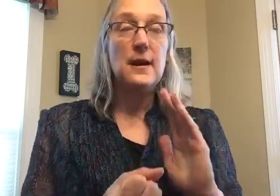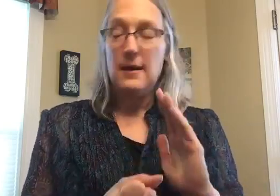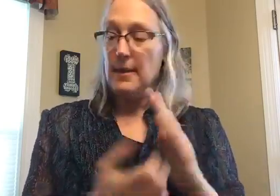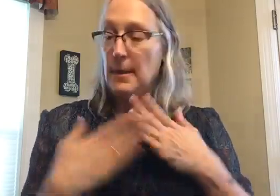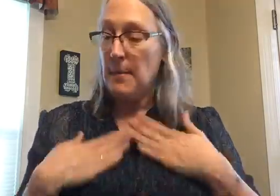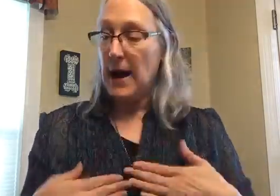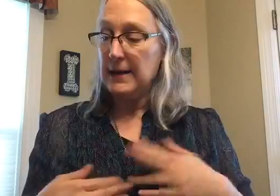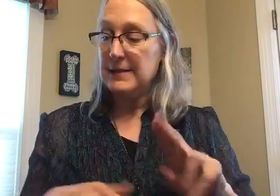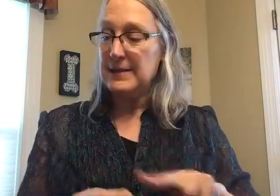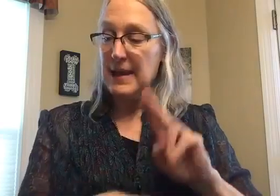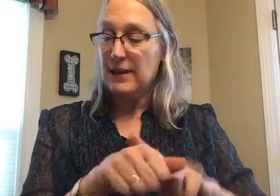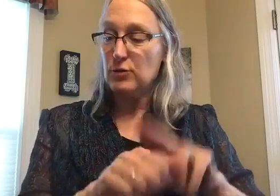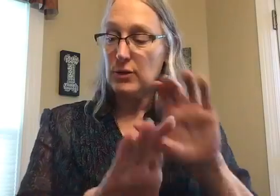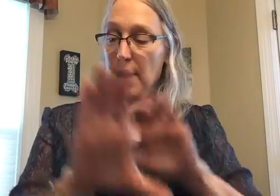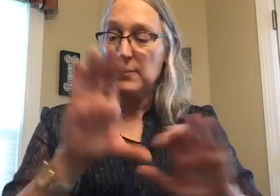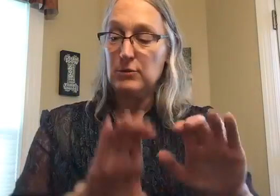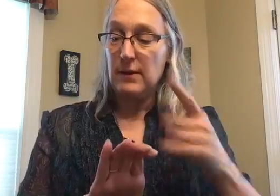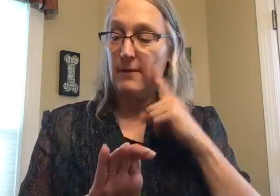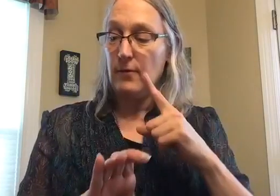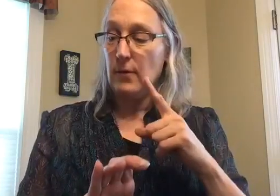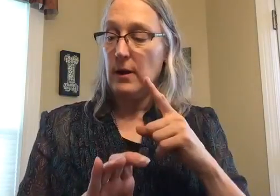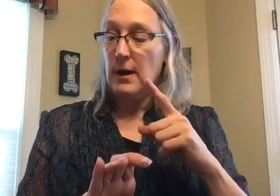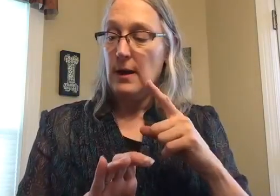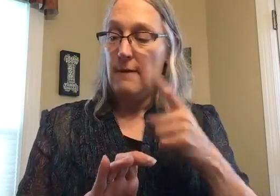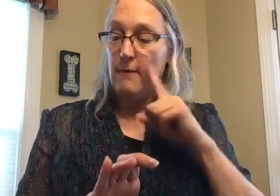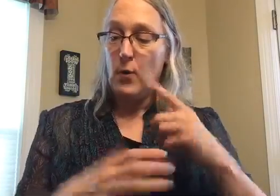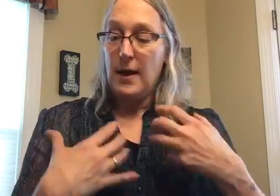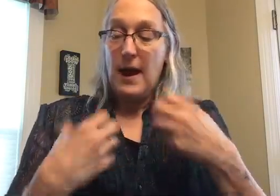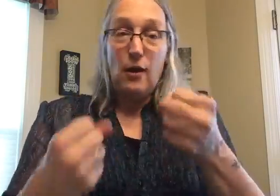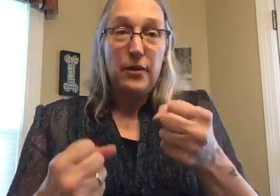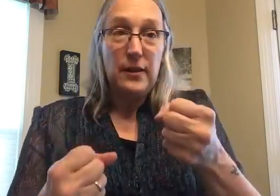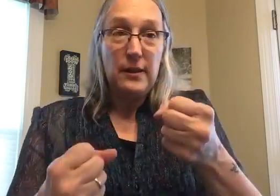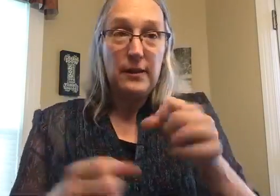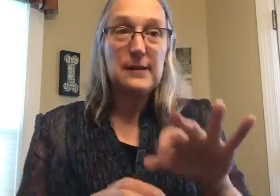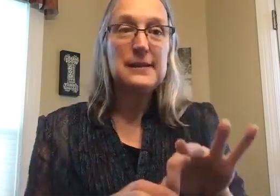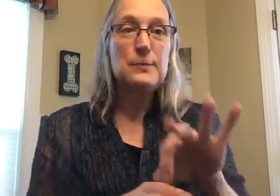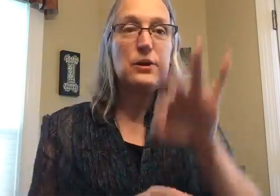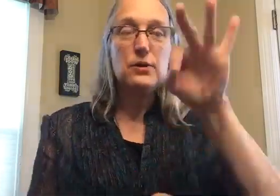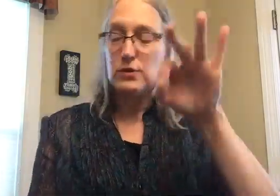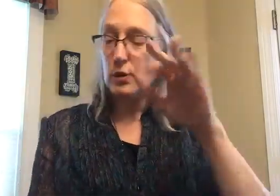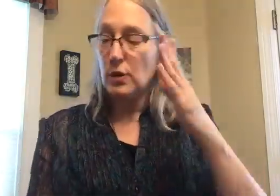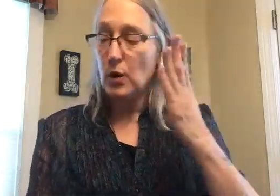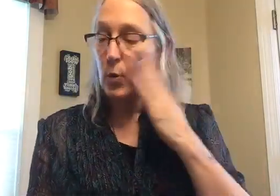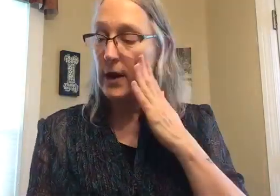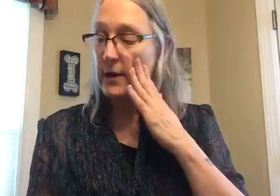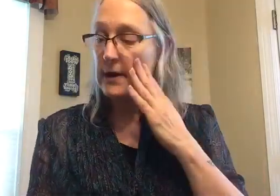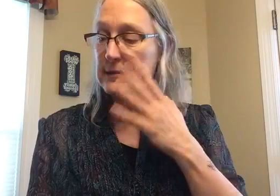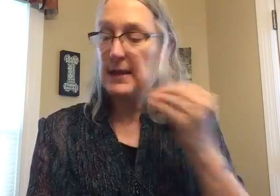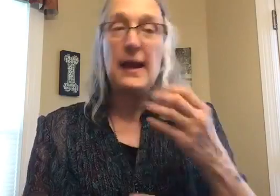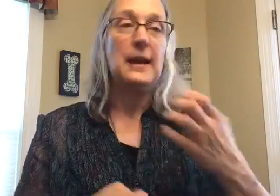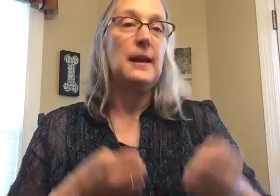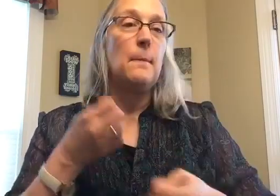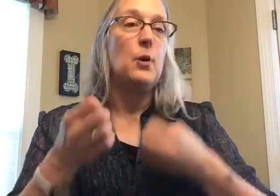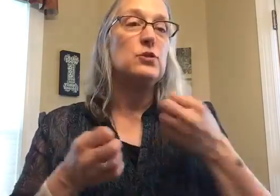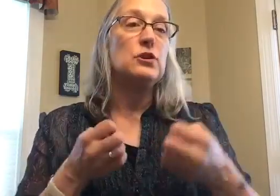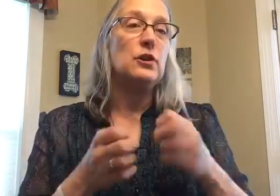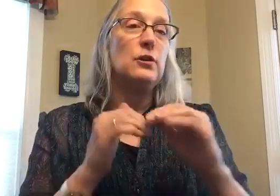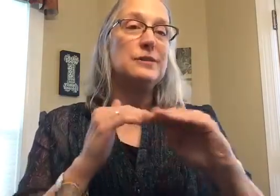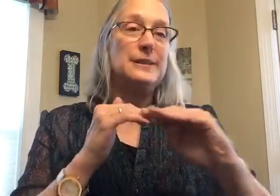the body's natural chemistry for health, spiritual awareness, and emotional